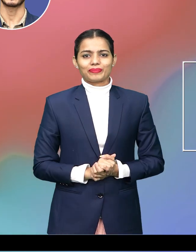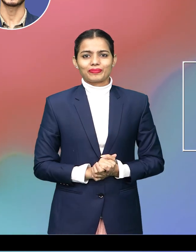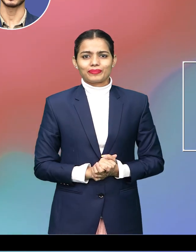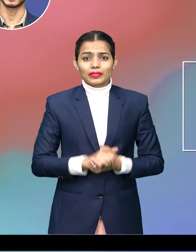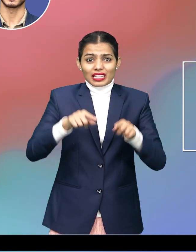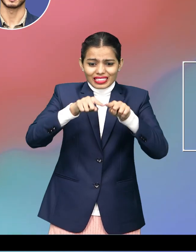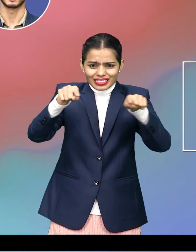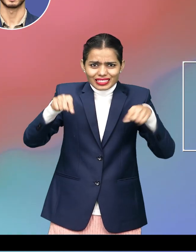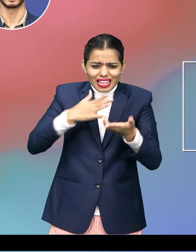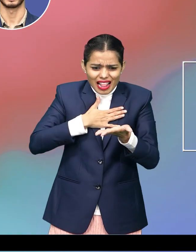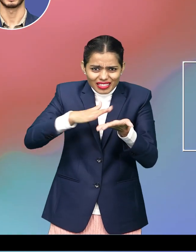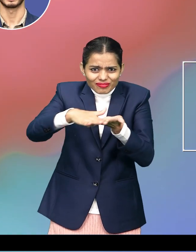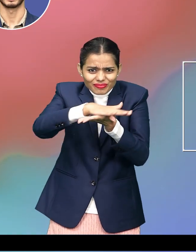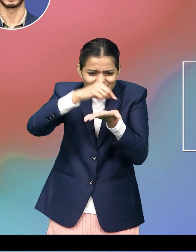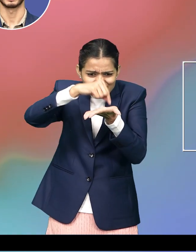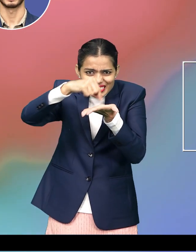electric circuit,